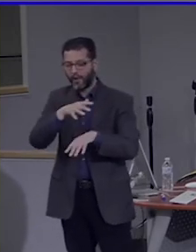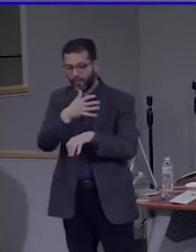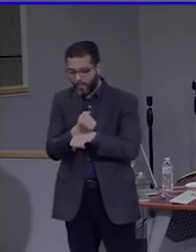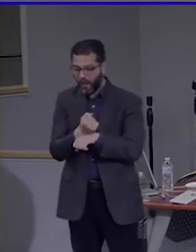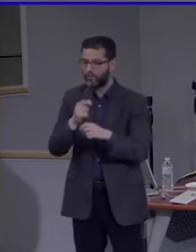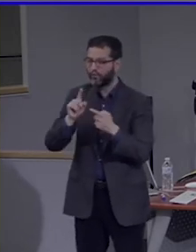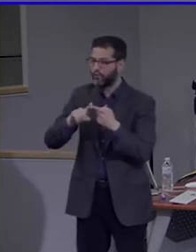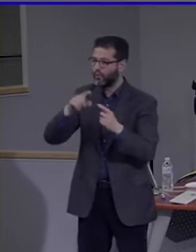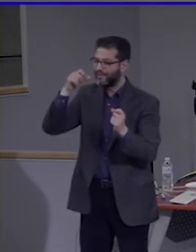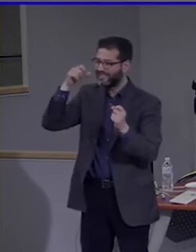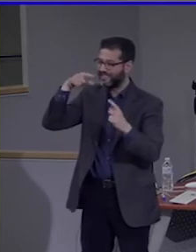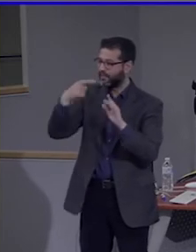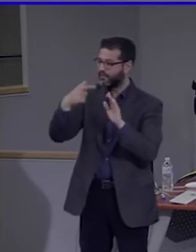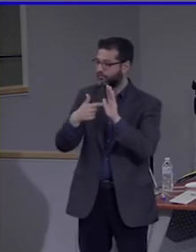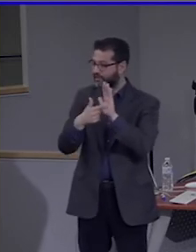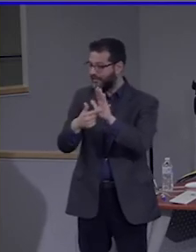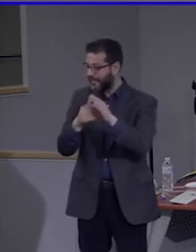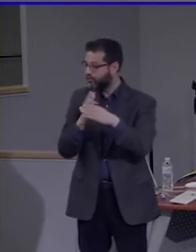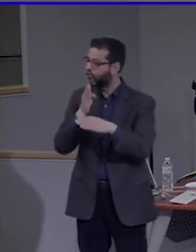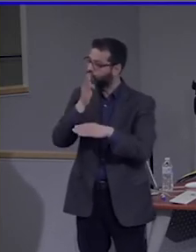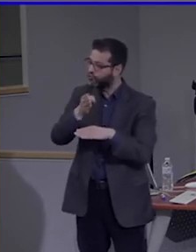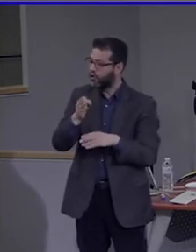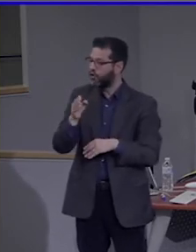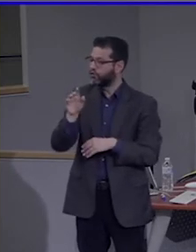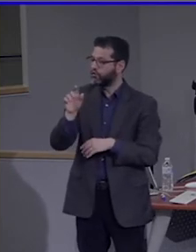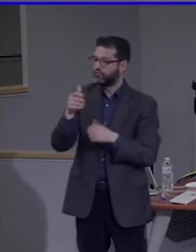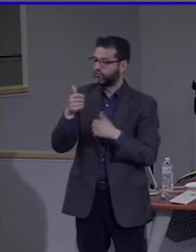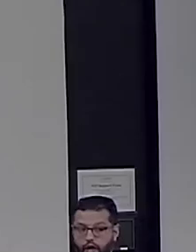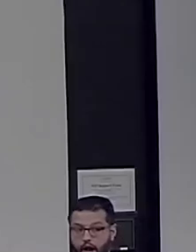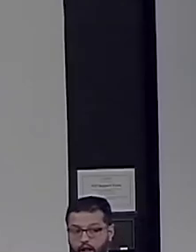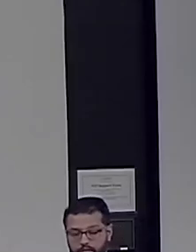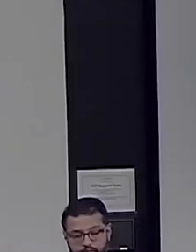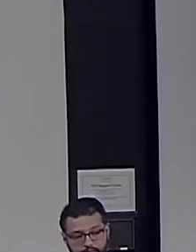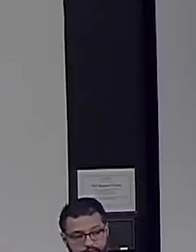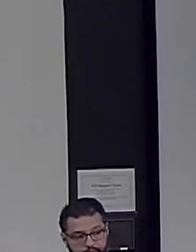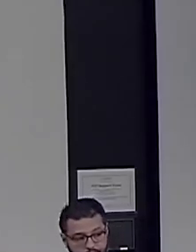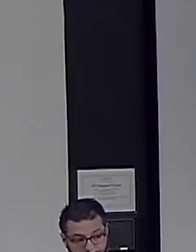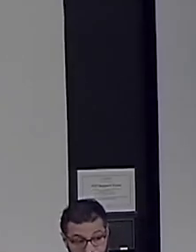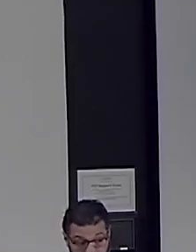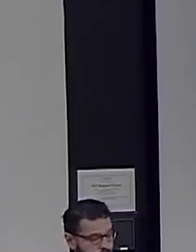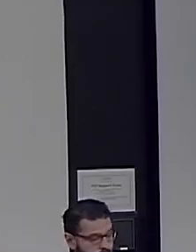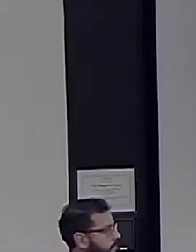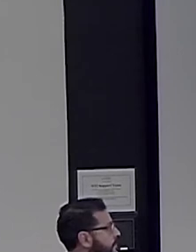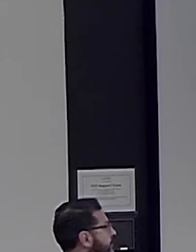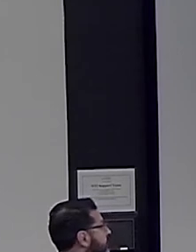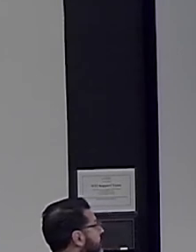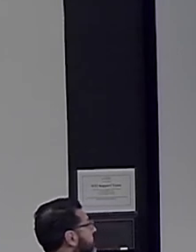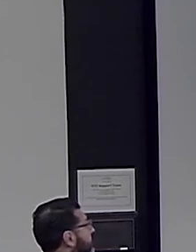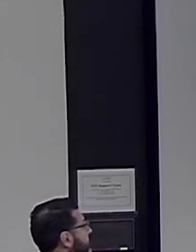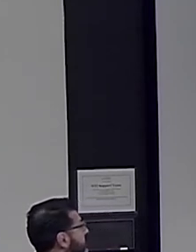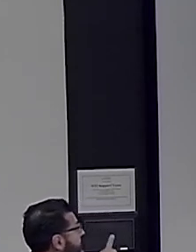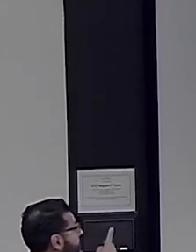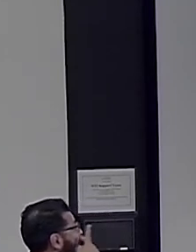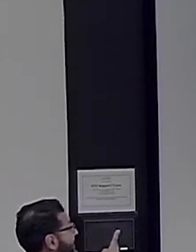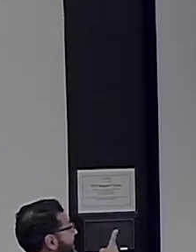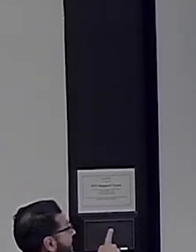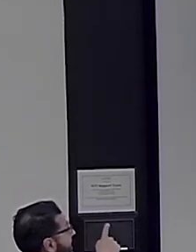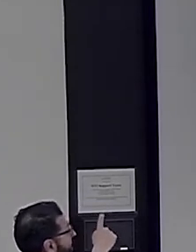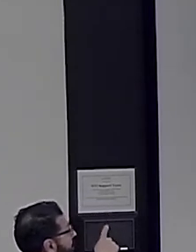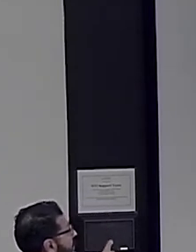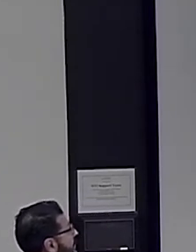across trials and this we don't have a circle here and you can see here